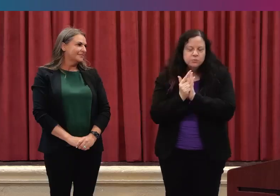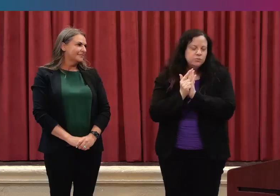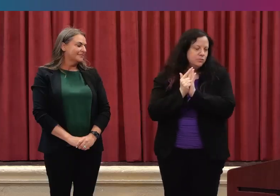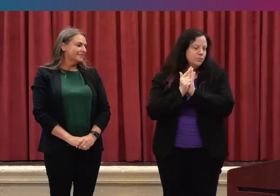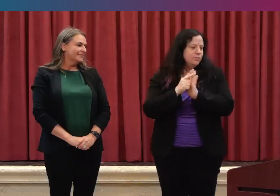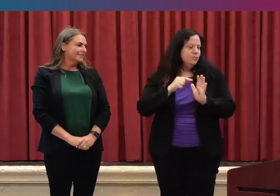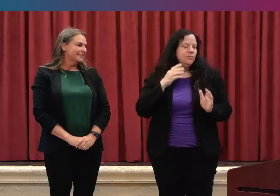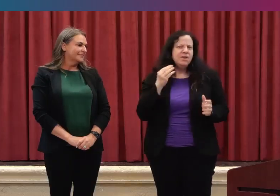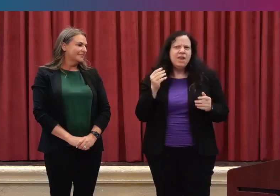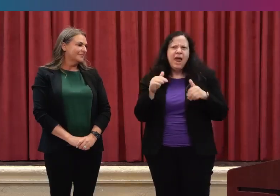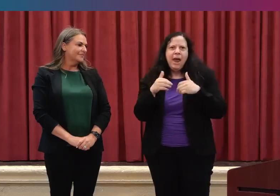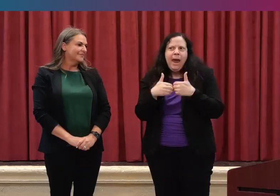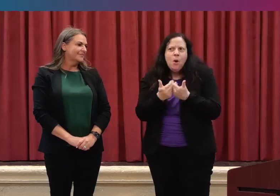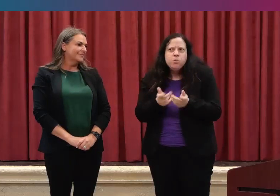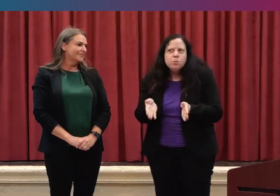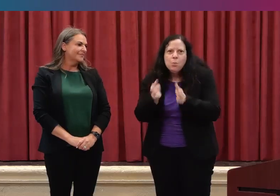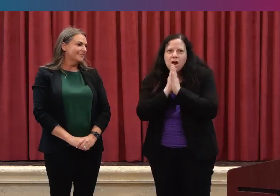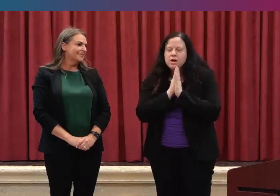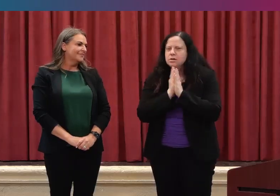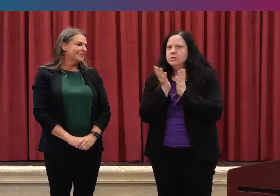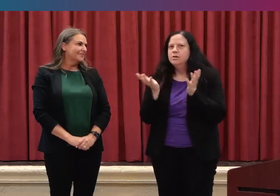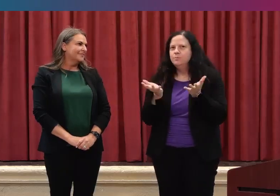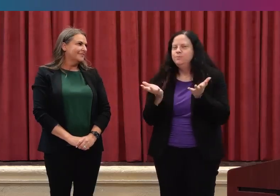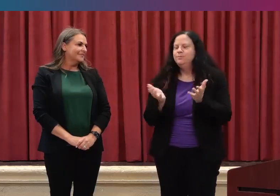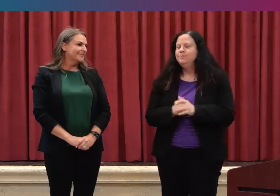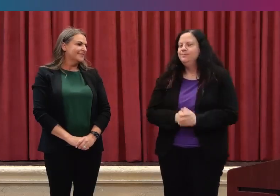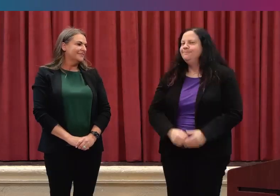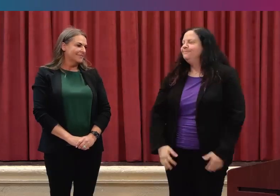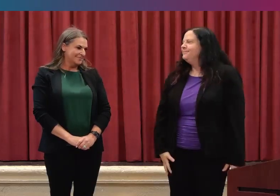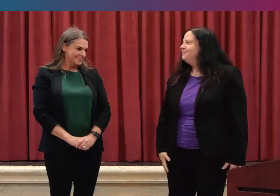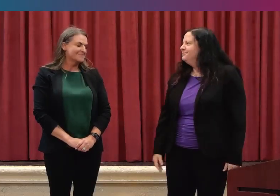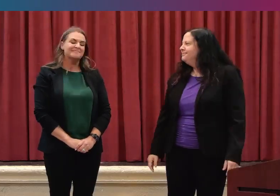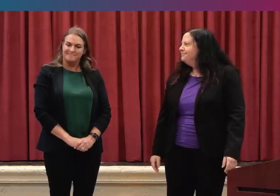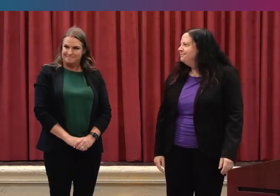and why is the law, and how you should request an interpreter.